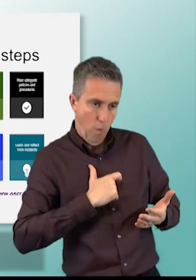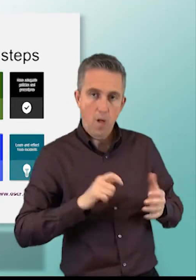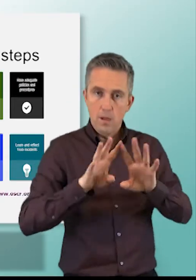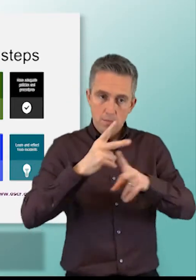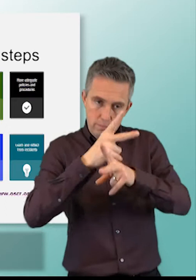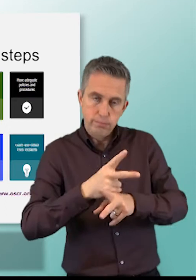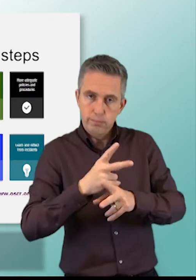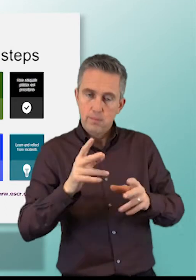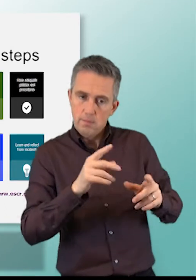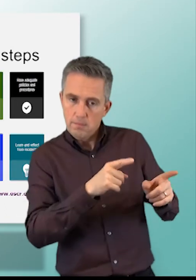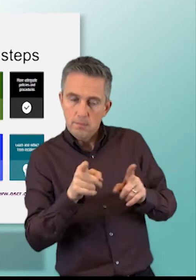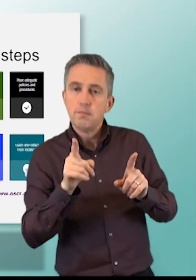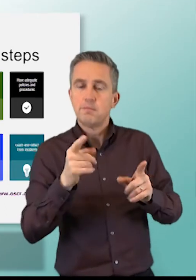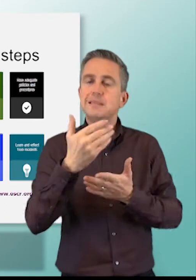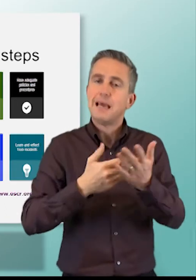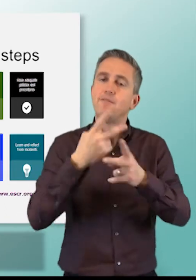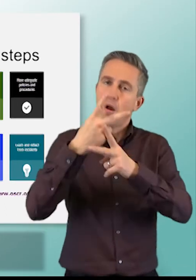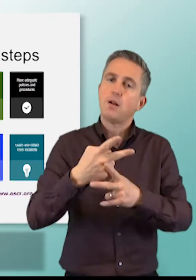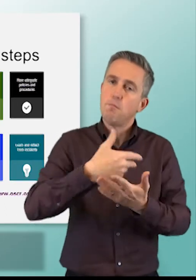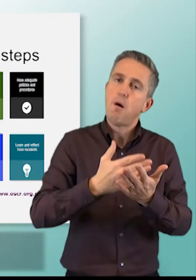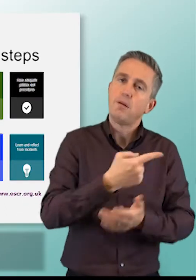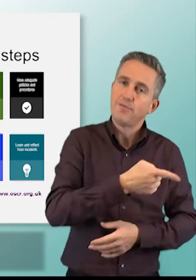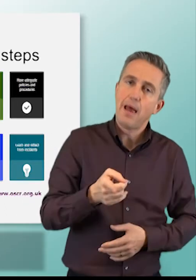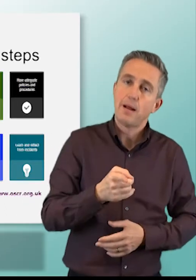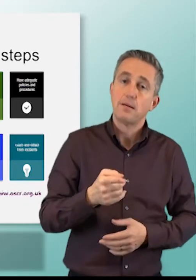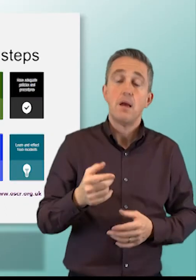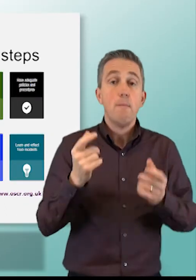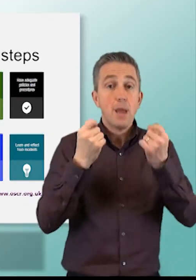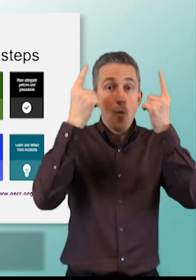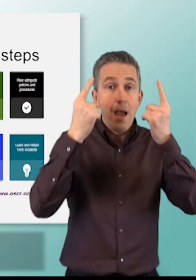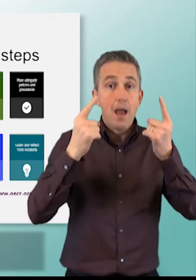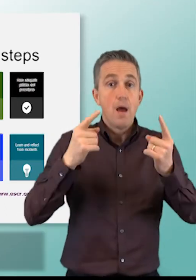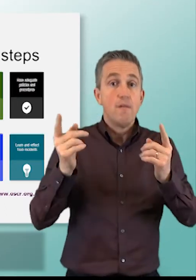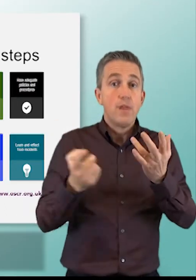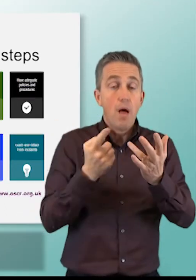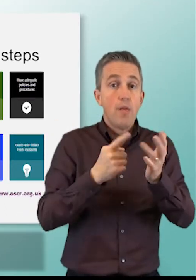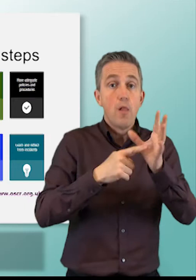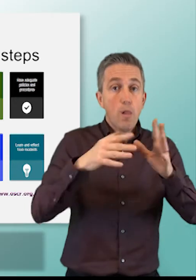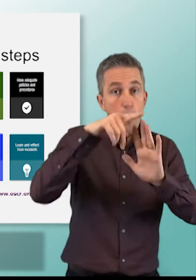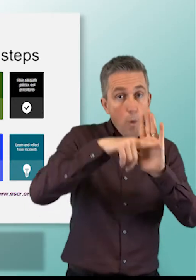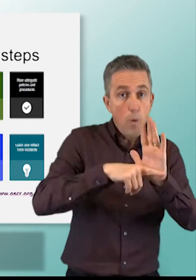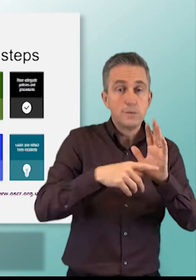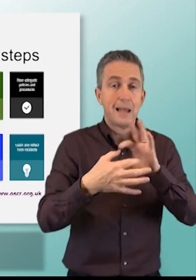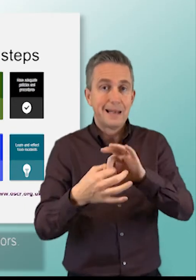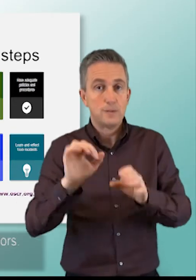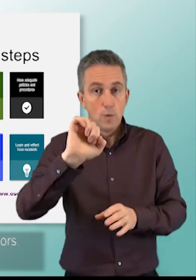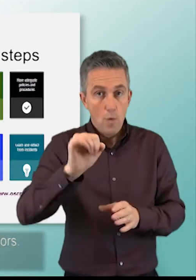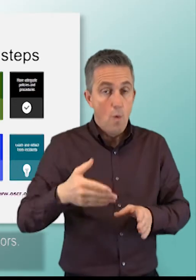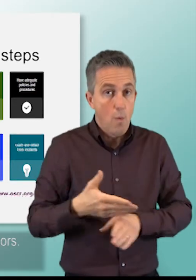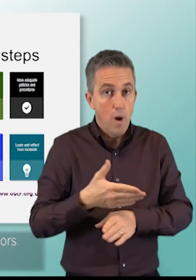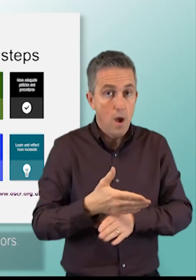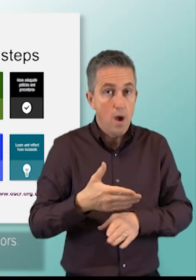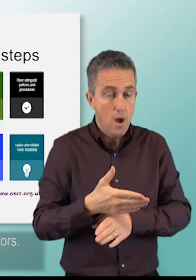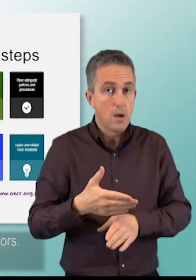and understand that safeguarding falls very clearly within some of those. Know your other statutory duties. Depending on your organisation, you will probably